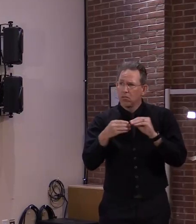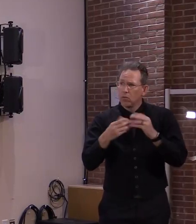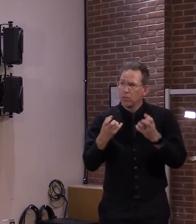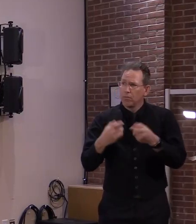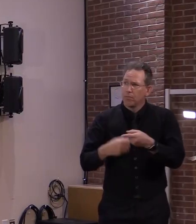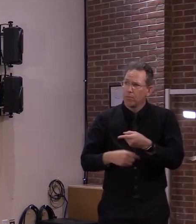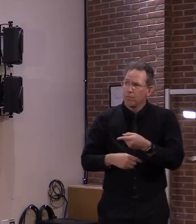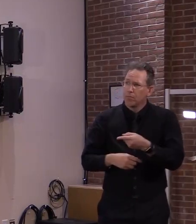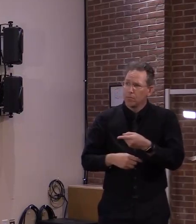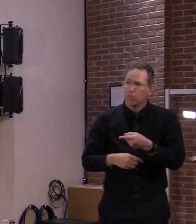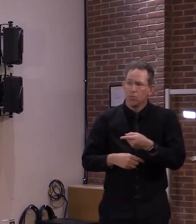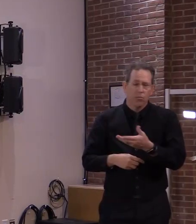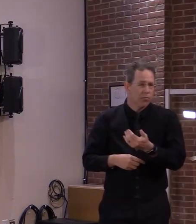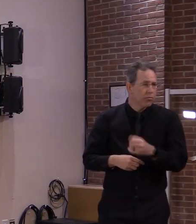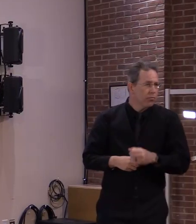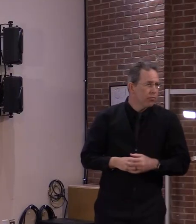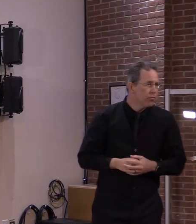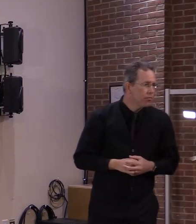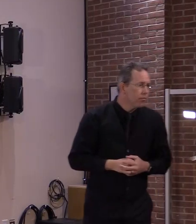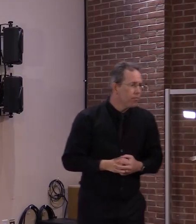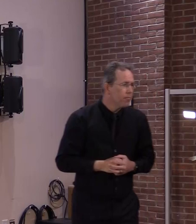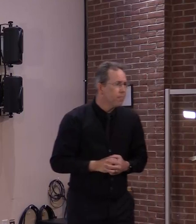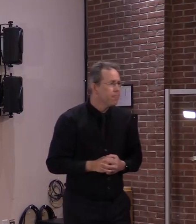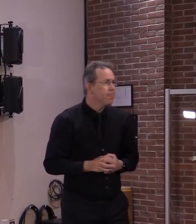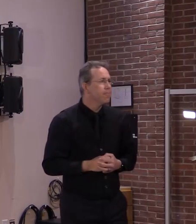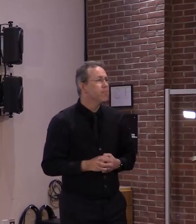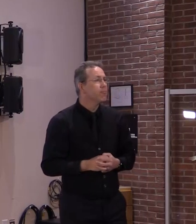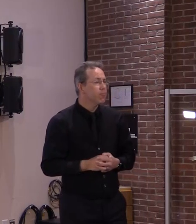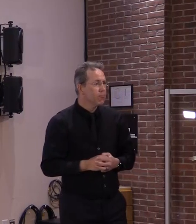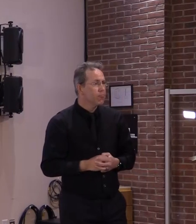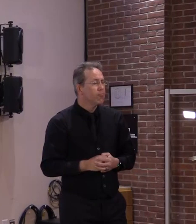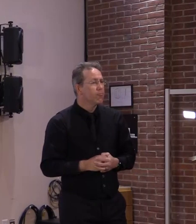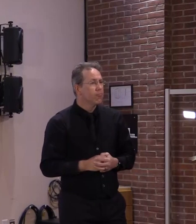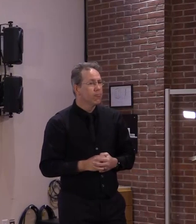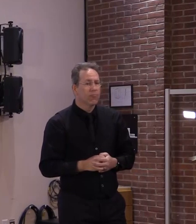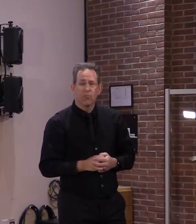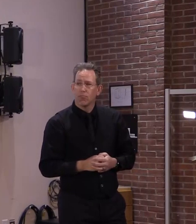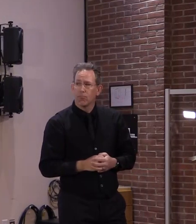him. Yeah, great, thank you.